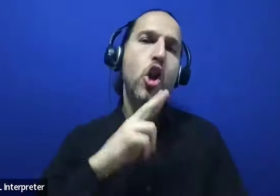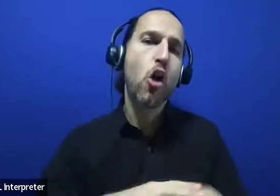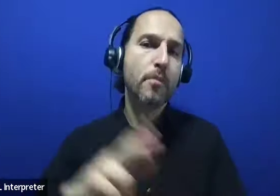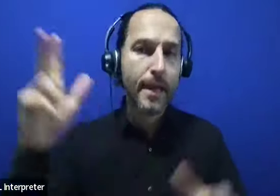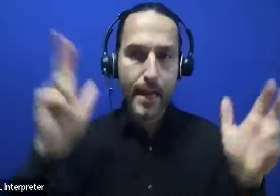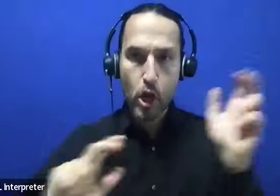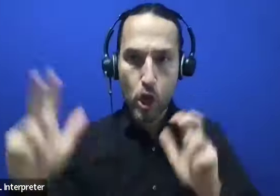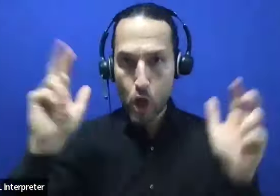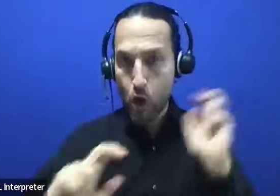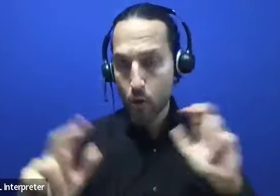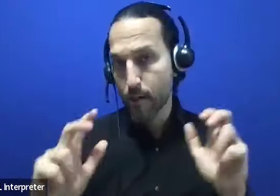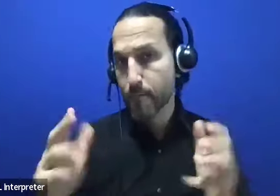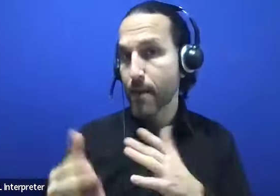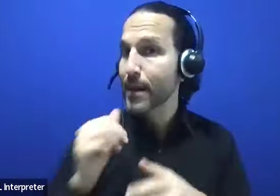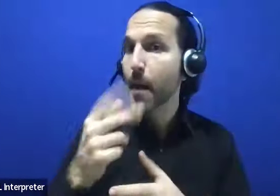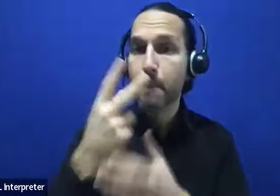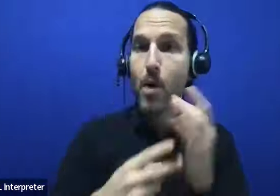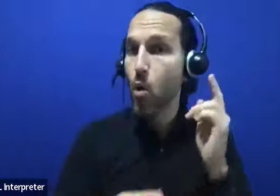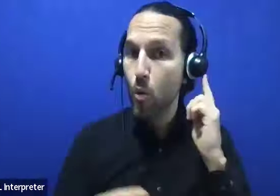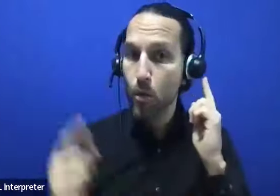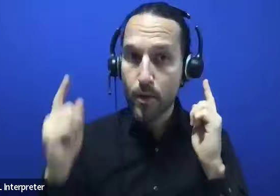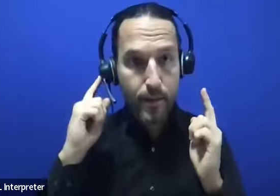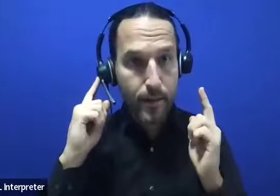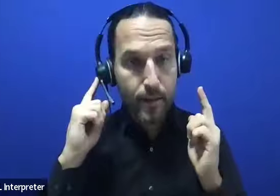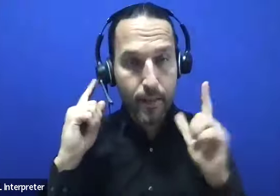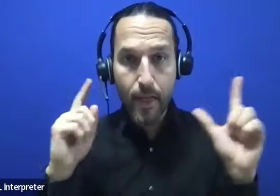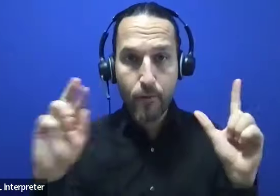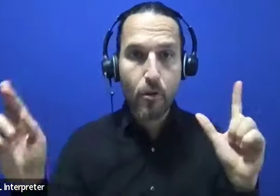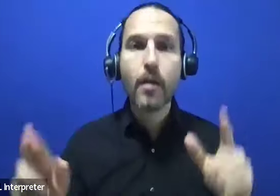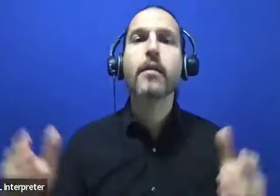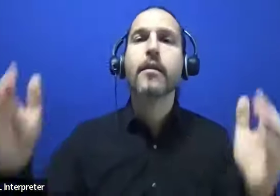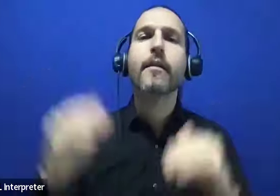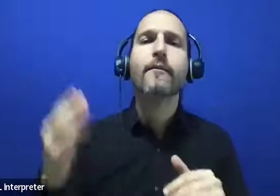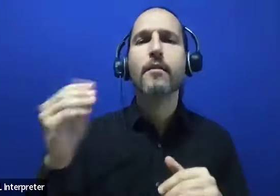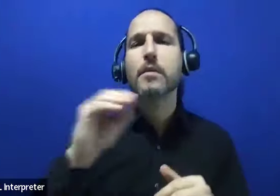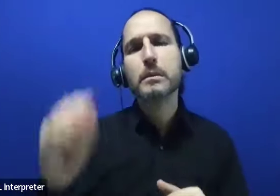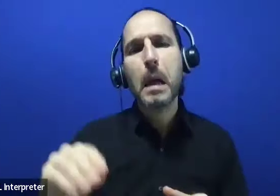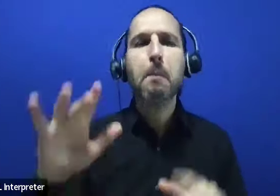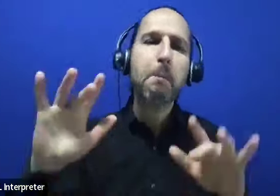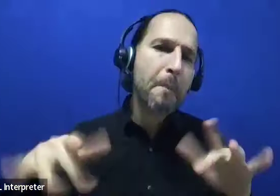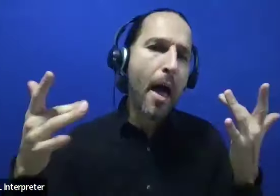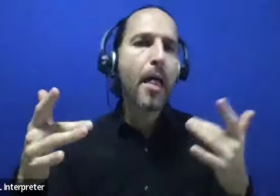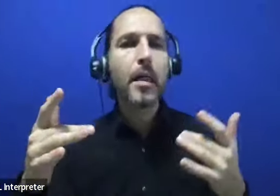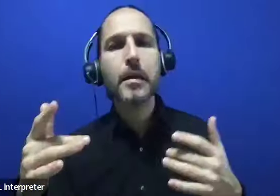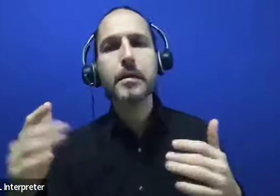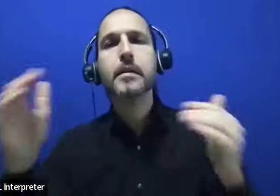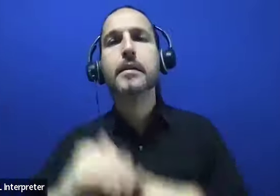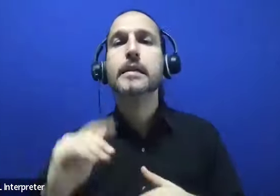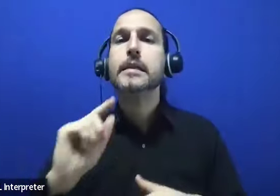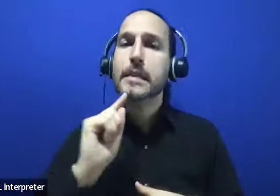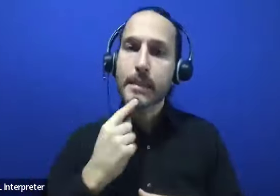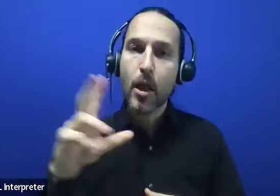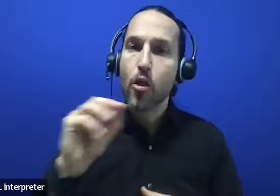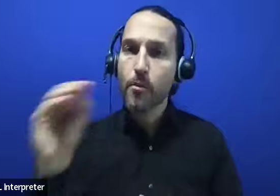and that may or may not be in both ears. About 15% have mild to moderate, about 30% moderate to severe, and then